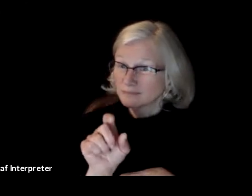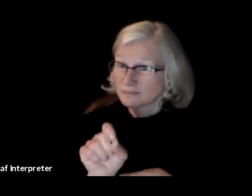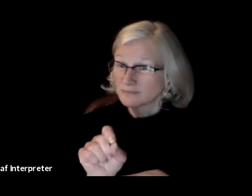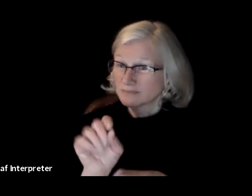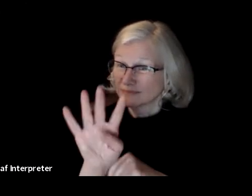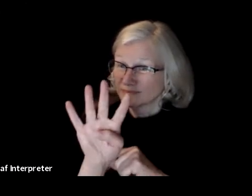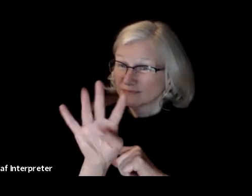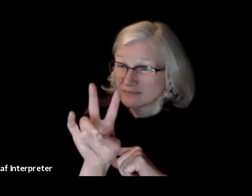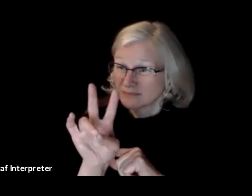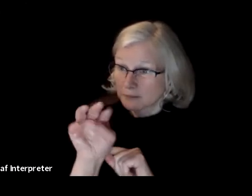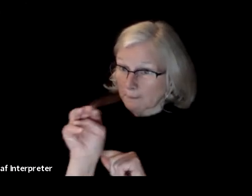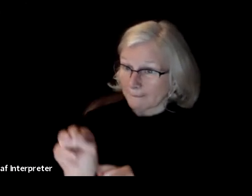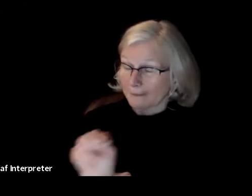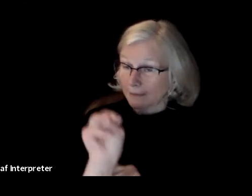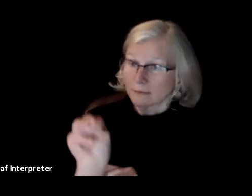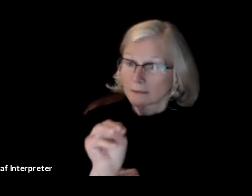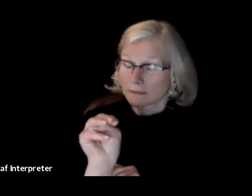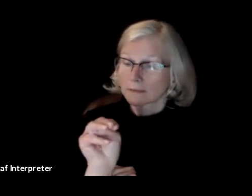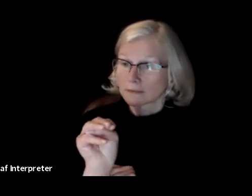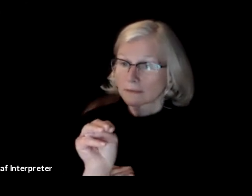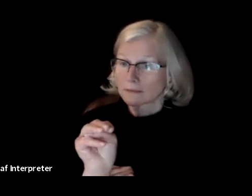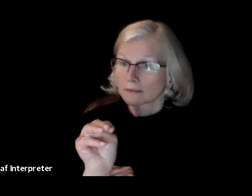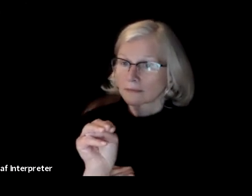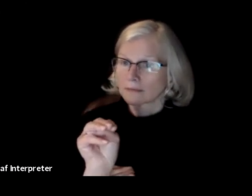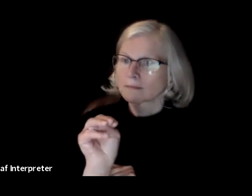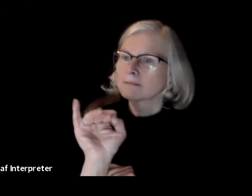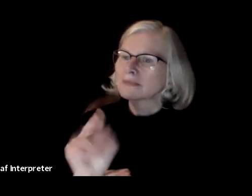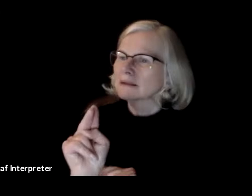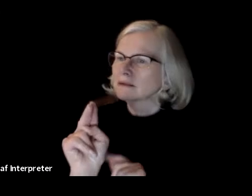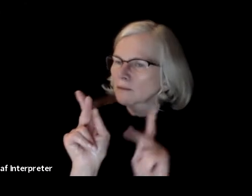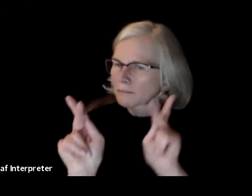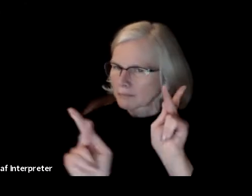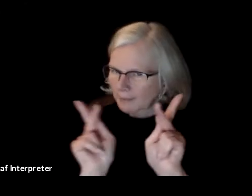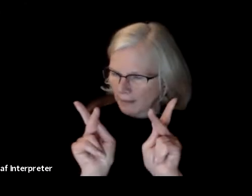Minnesotans who've now had a complete series of COVID vaccinations is over